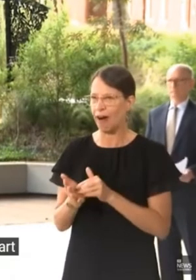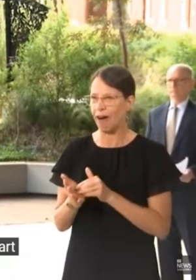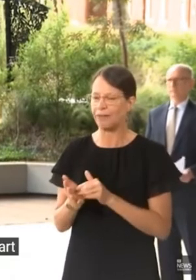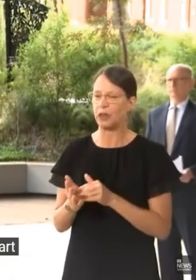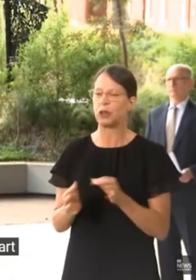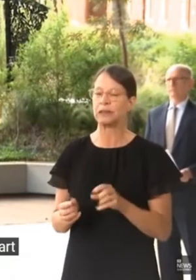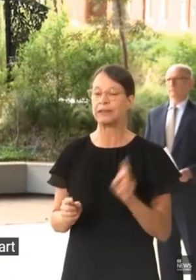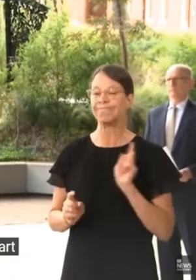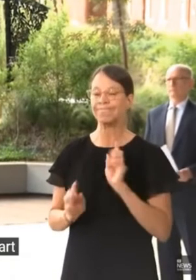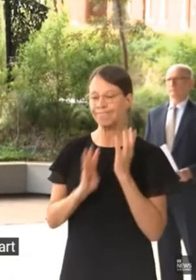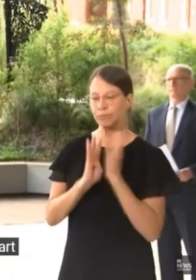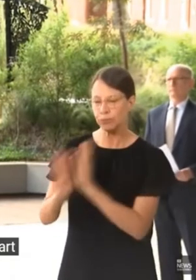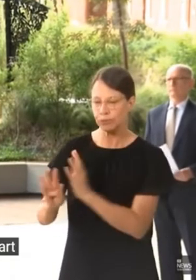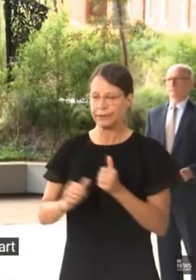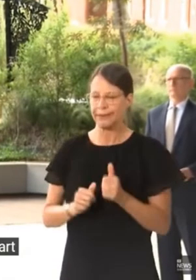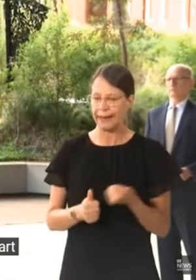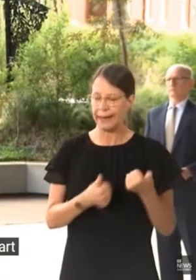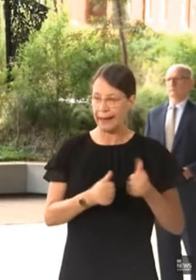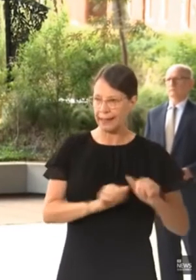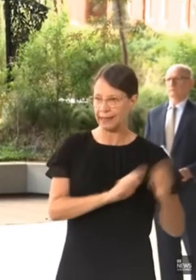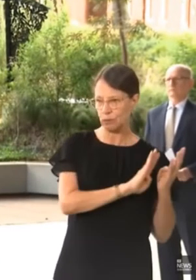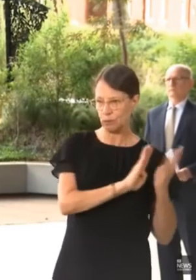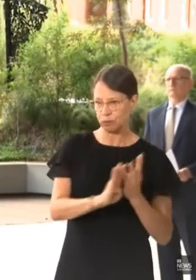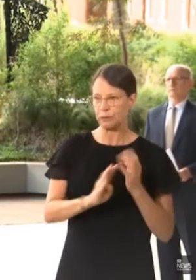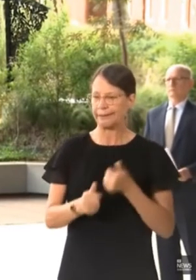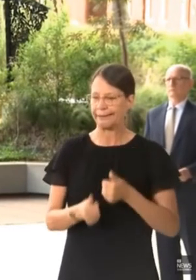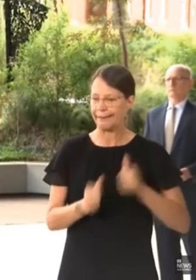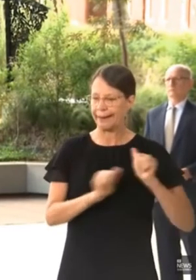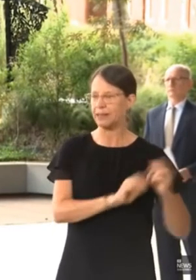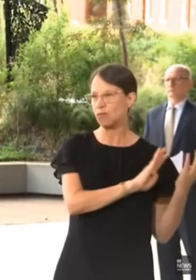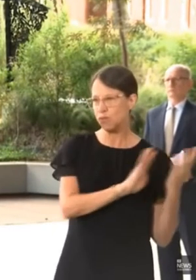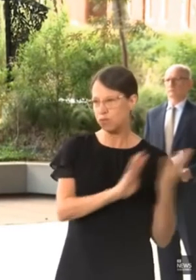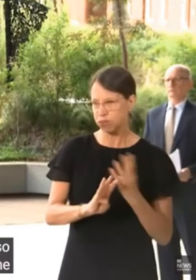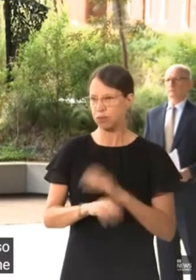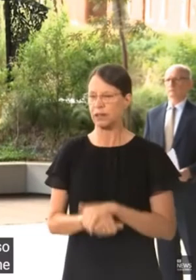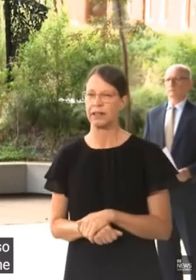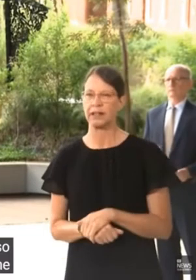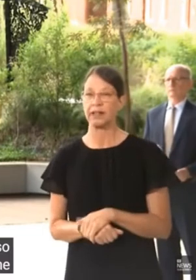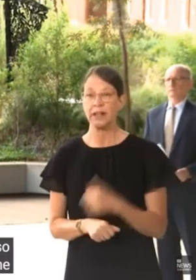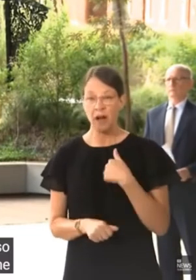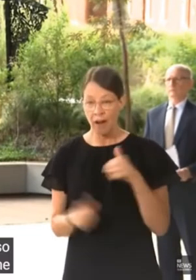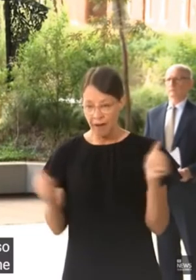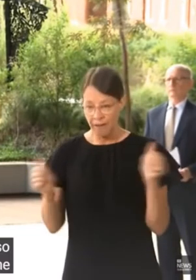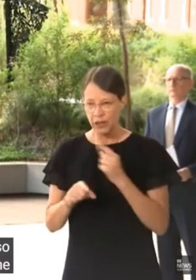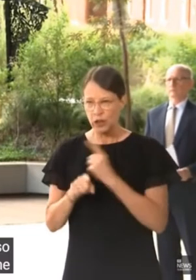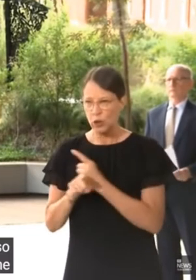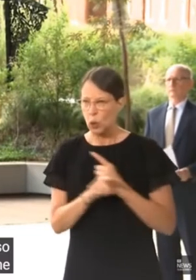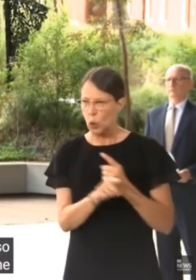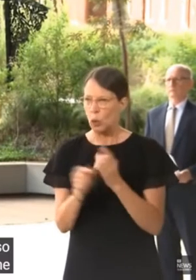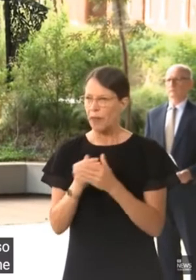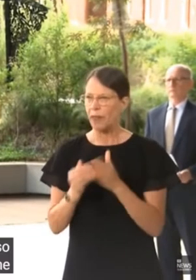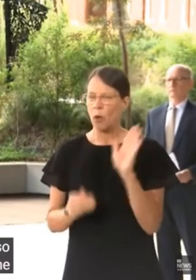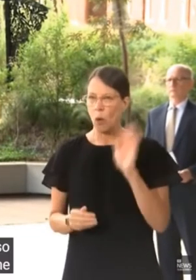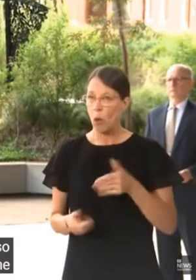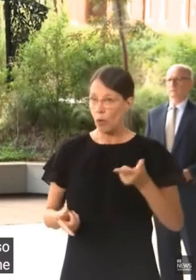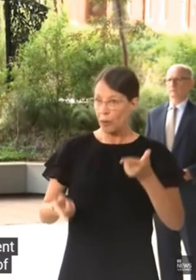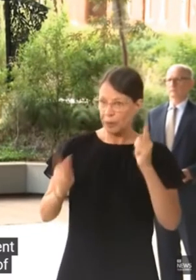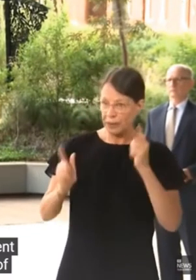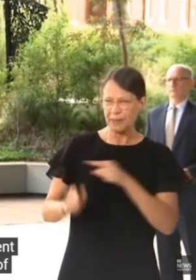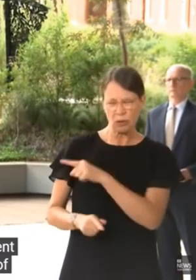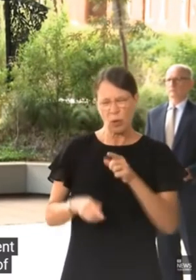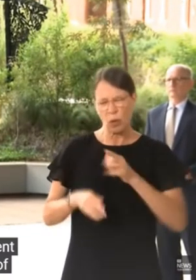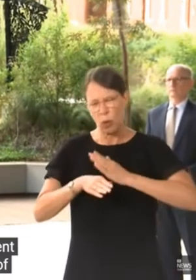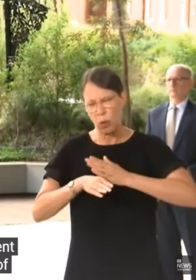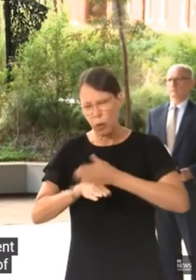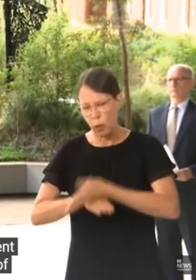next week. I spent an hour or so talking to all of the principals across the public school system. I know that they are working hard to make sure